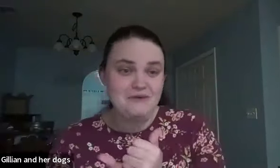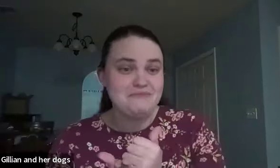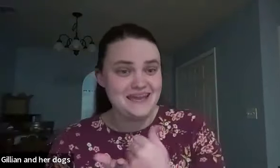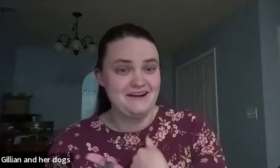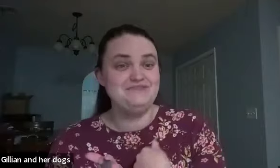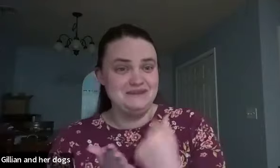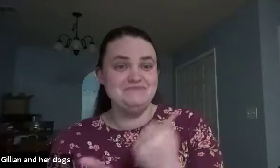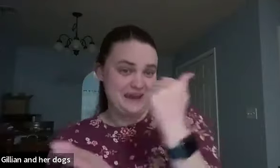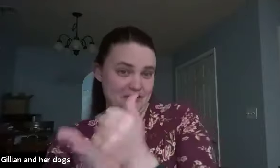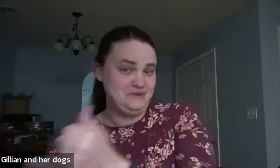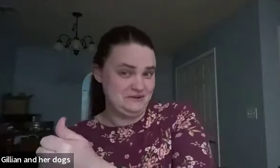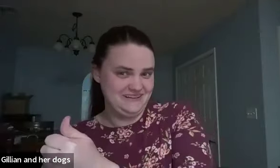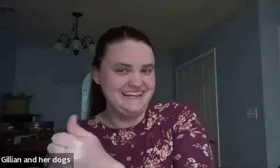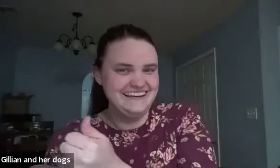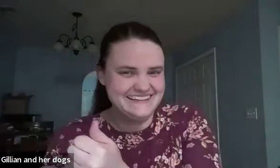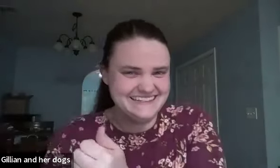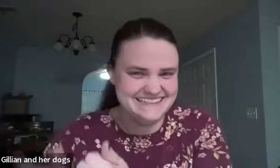help me out if you need me to help you.